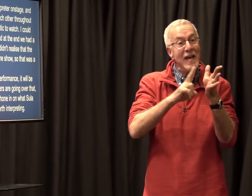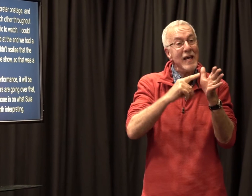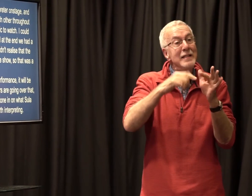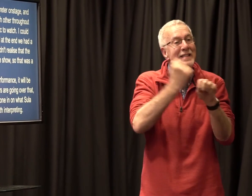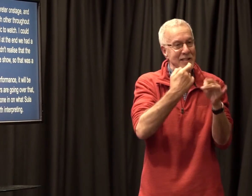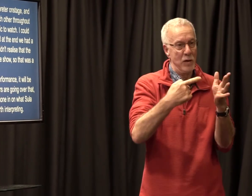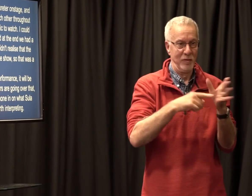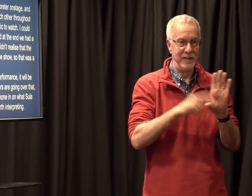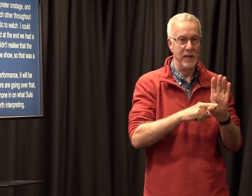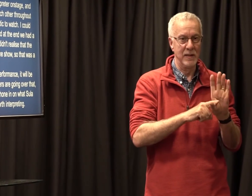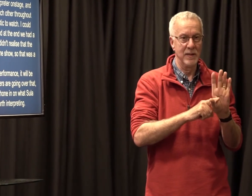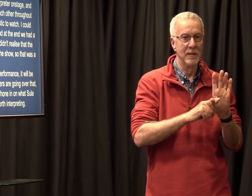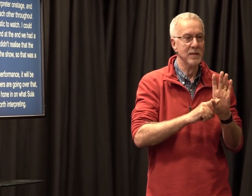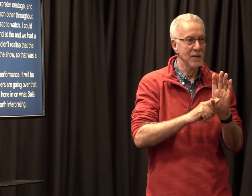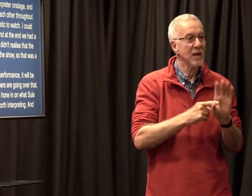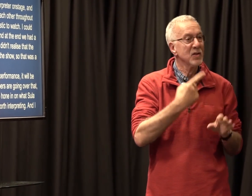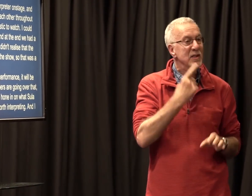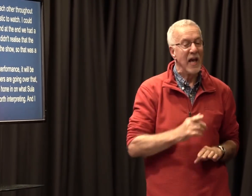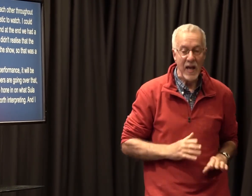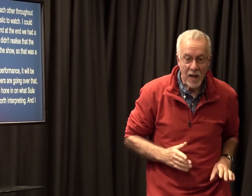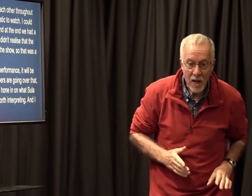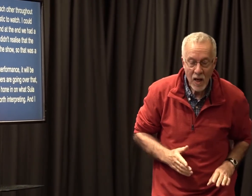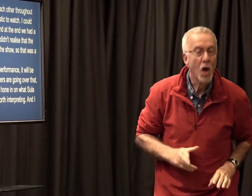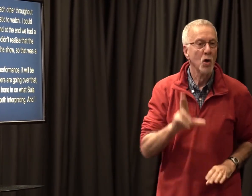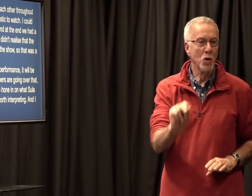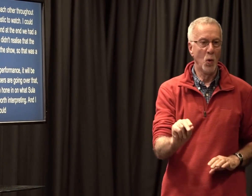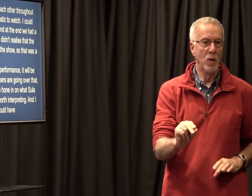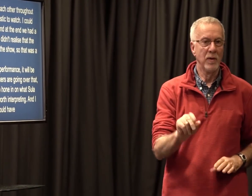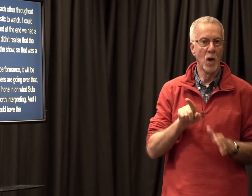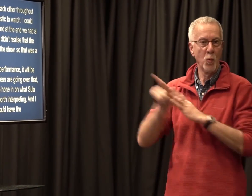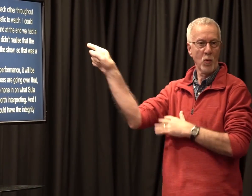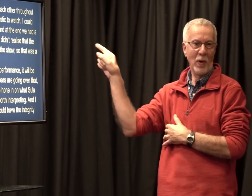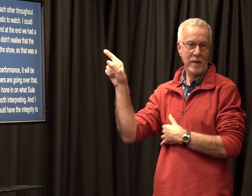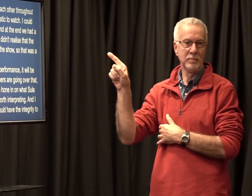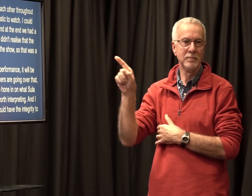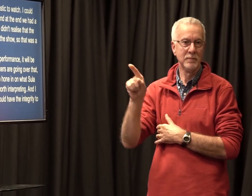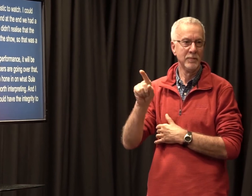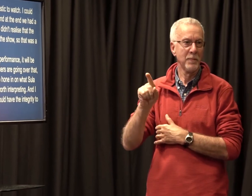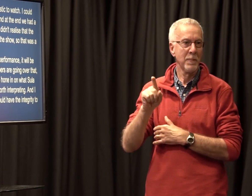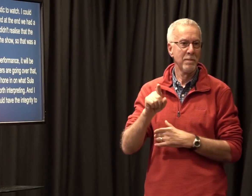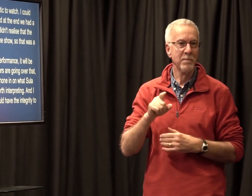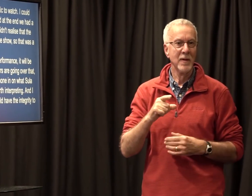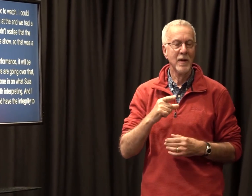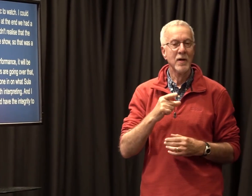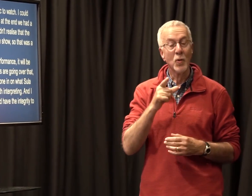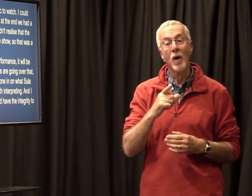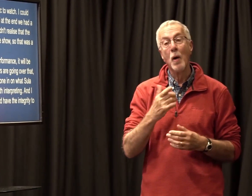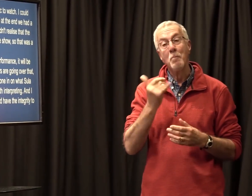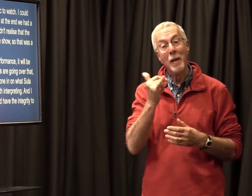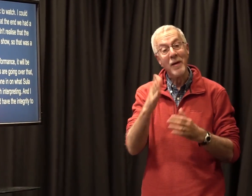interpreters themselves should have the integrity to say no and leave.